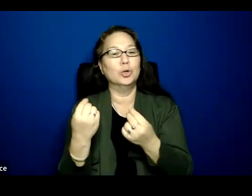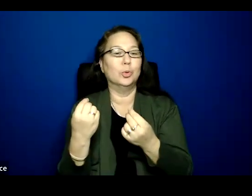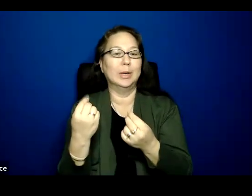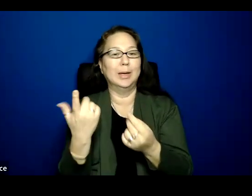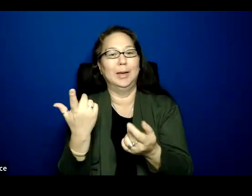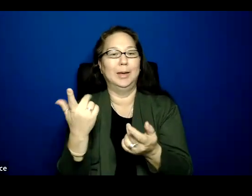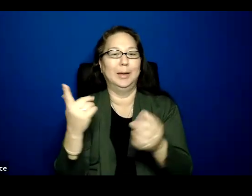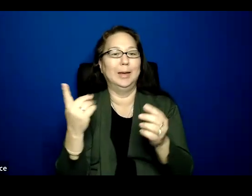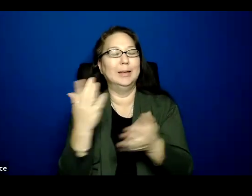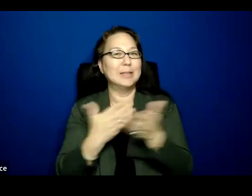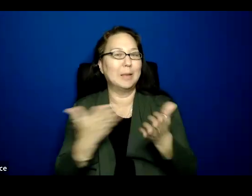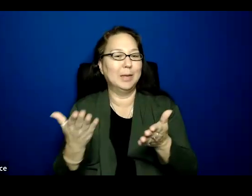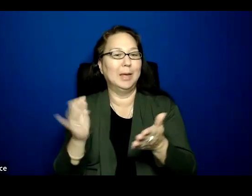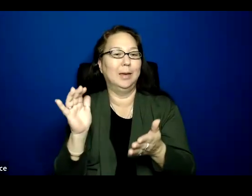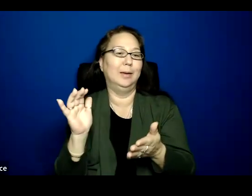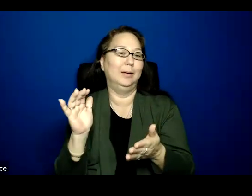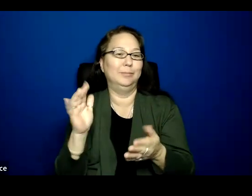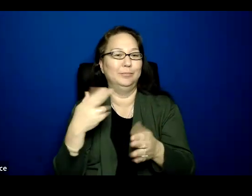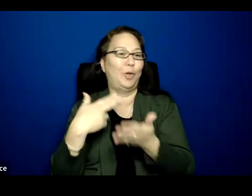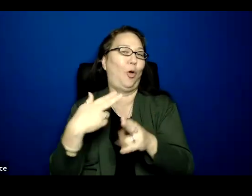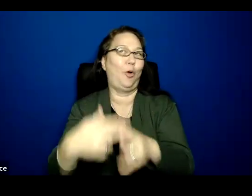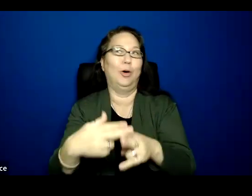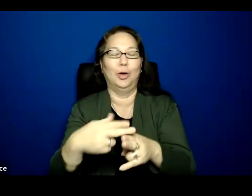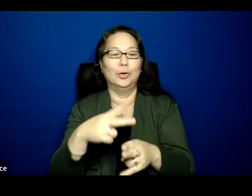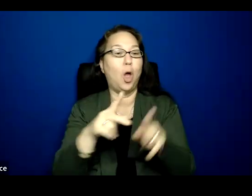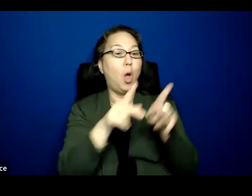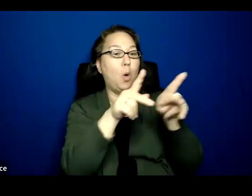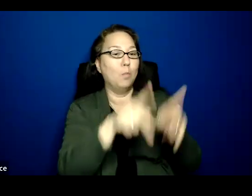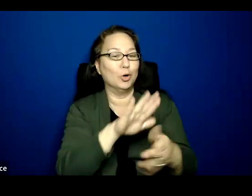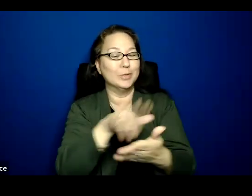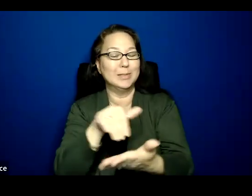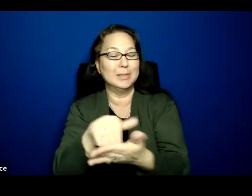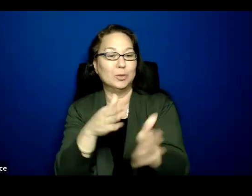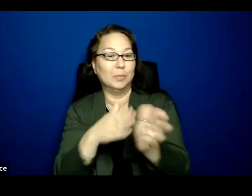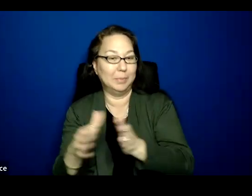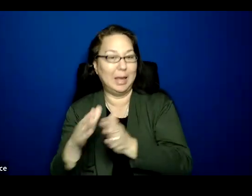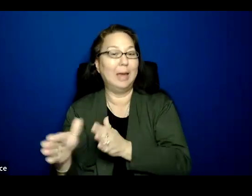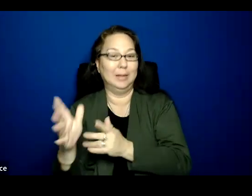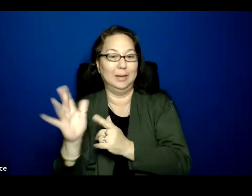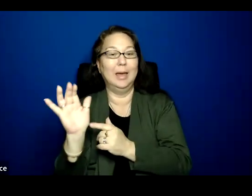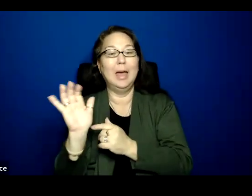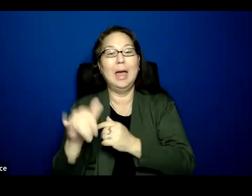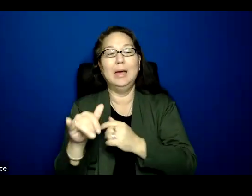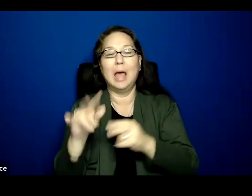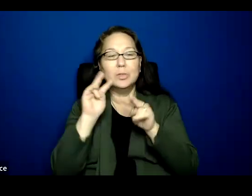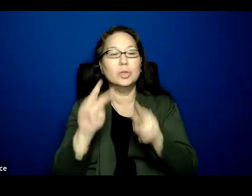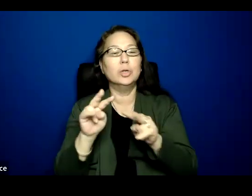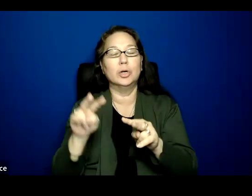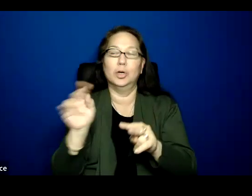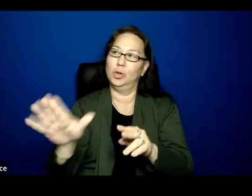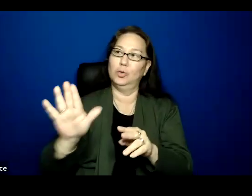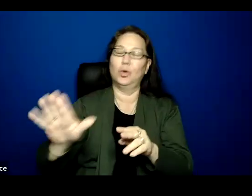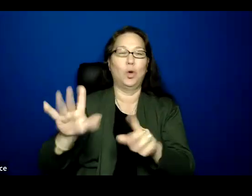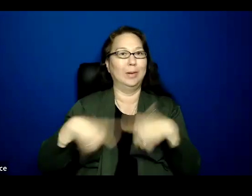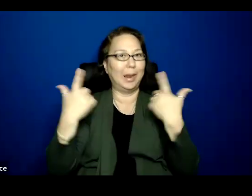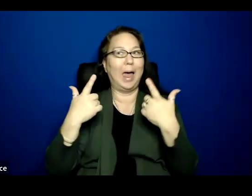with these really high needs kids, where it's really looking at bringing in all of the folks around the student's lives and looking at all the transition